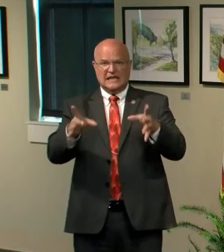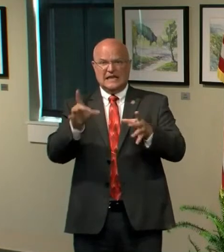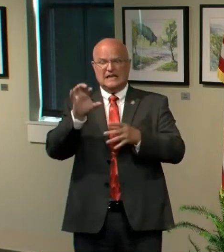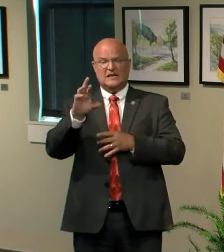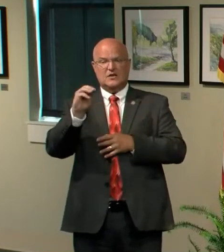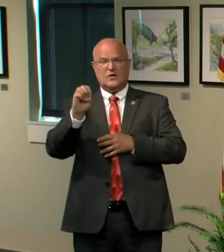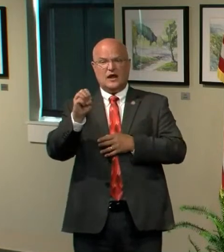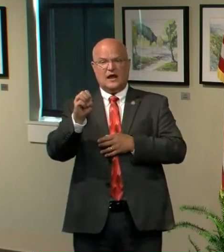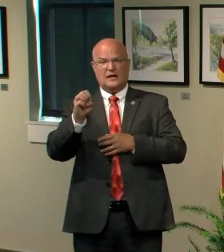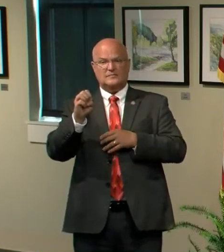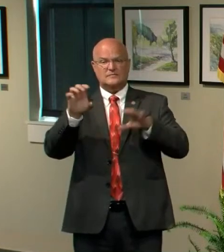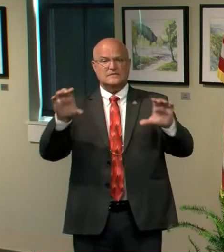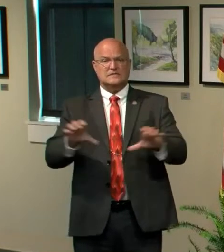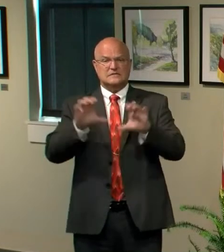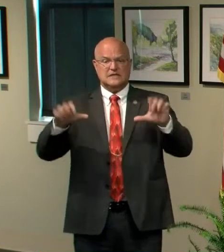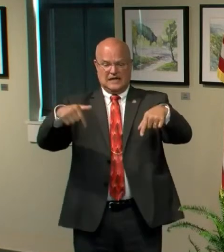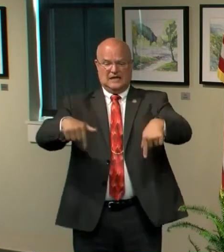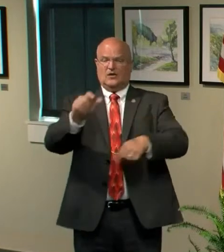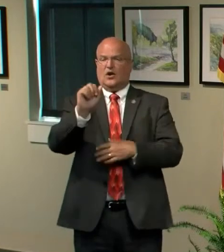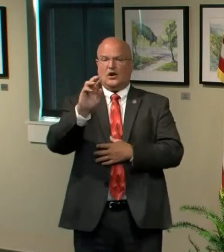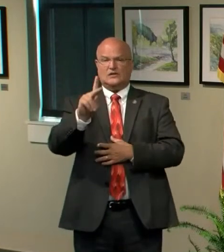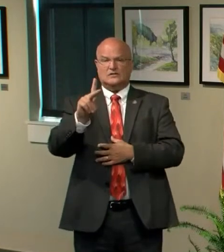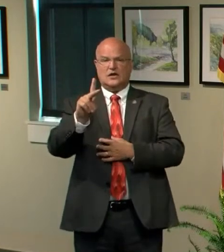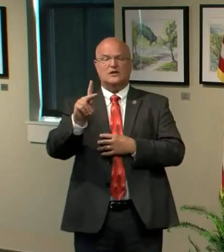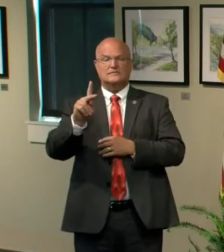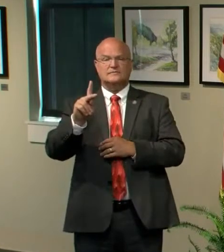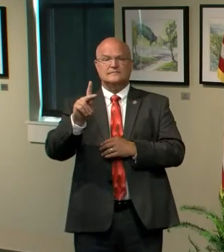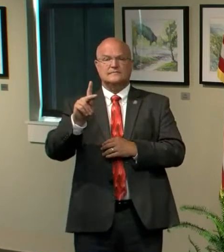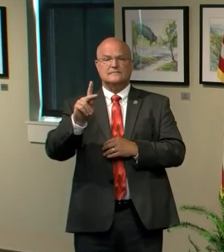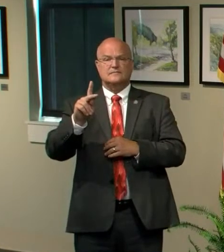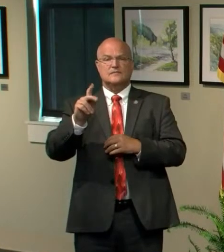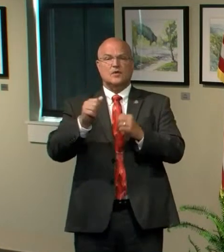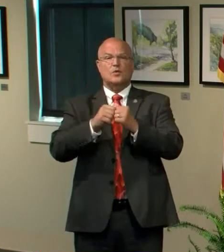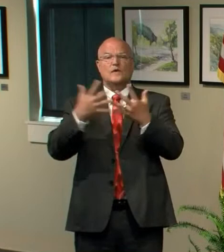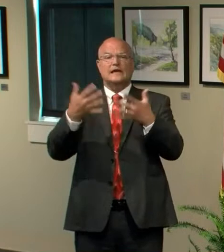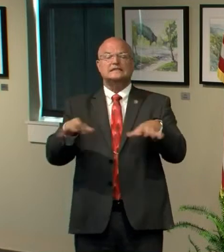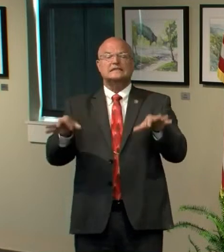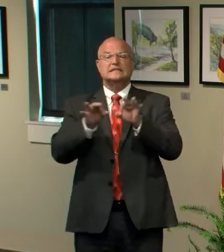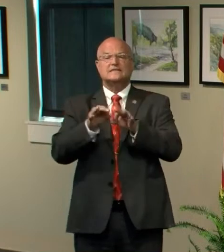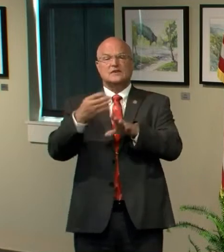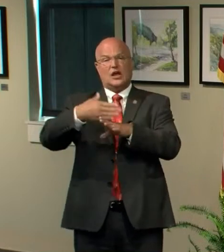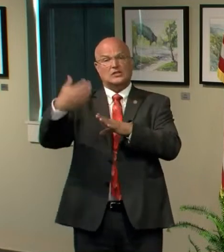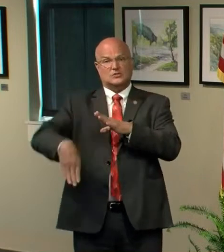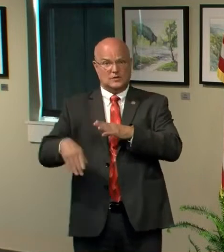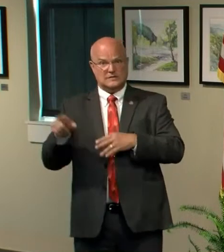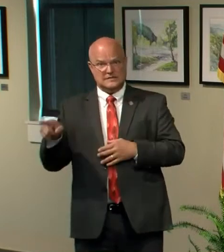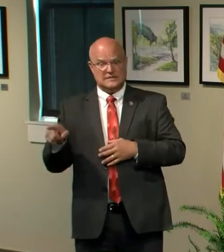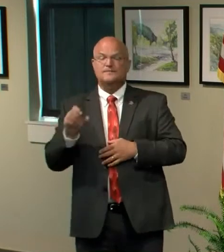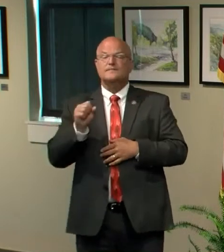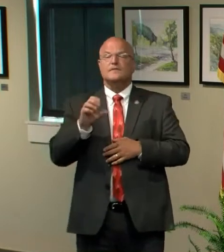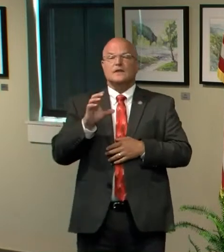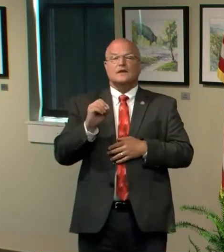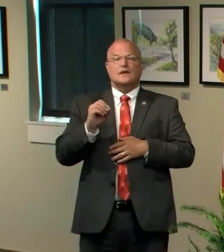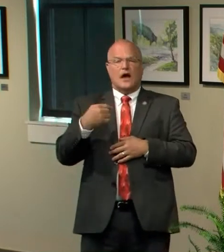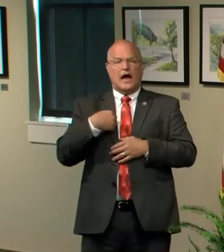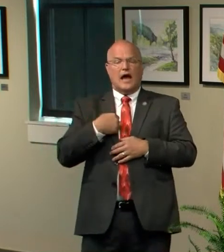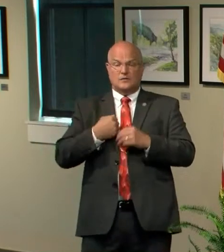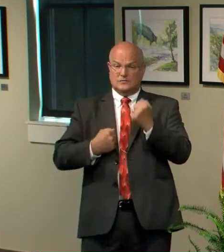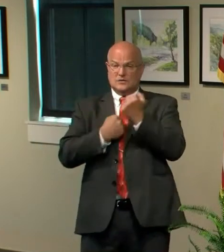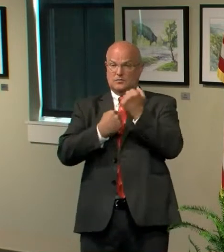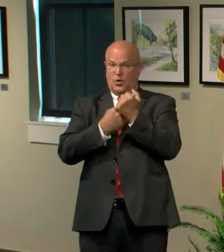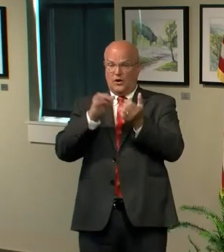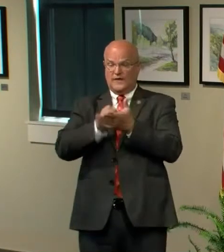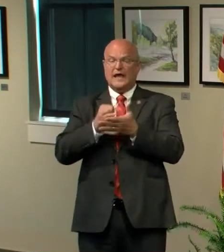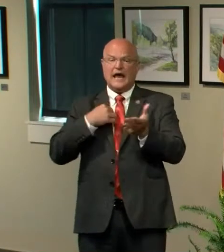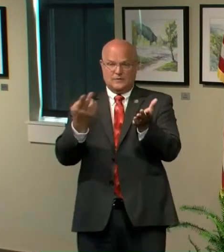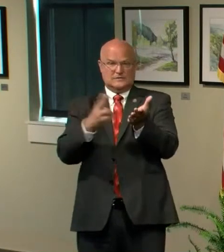crime carried out in Arkansas without significant consequences. And so I would support that.